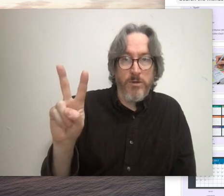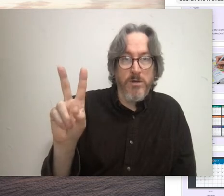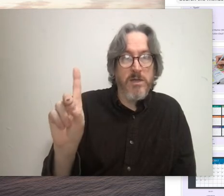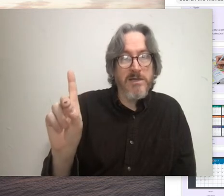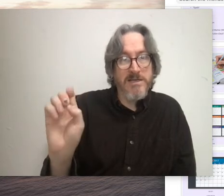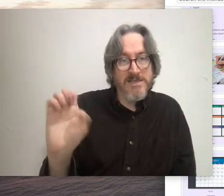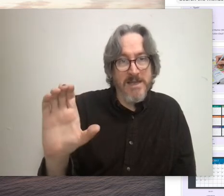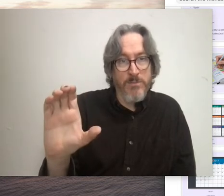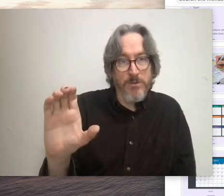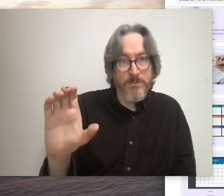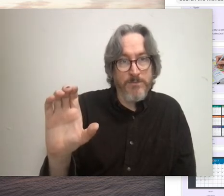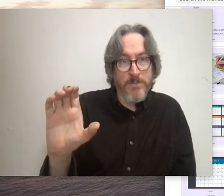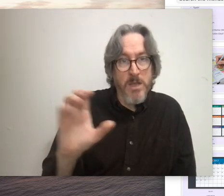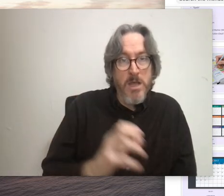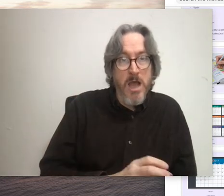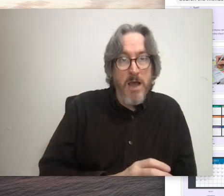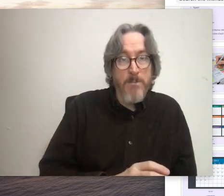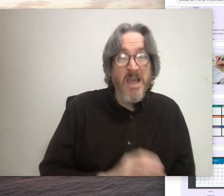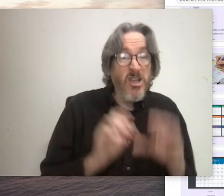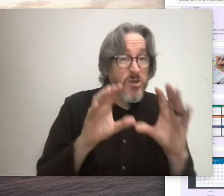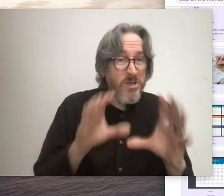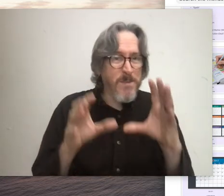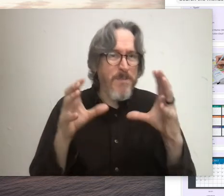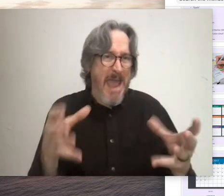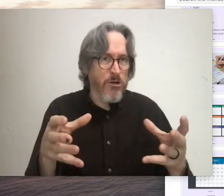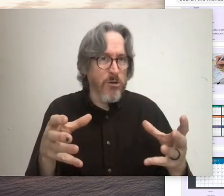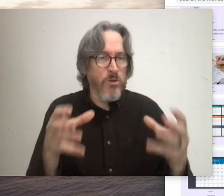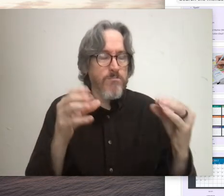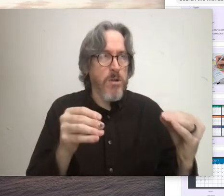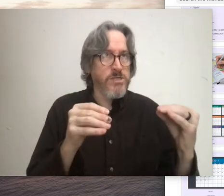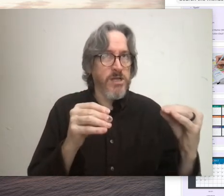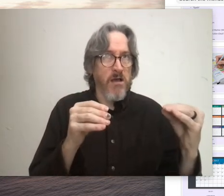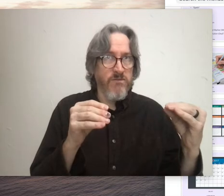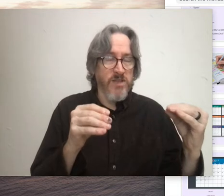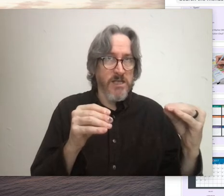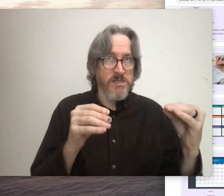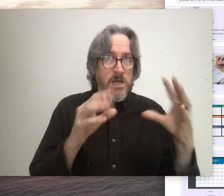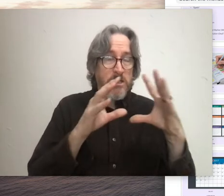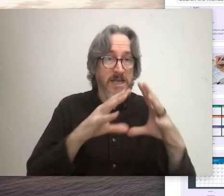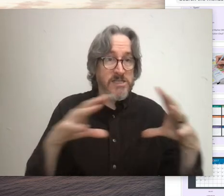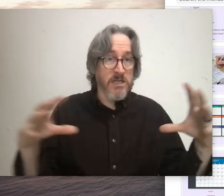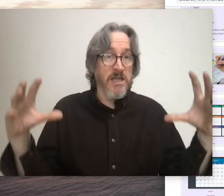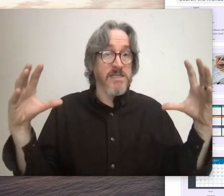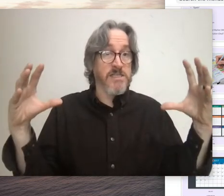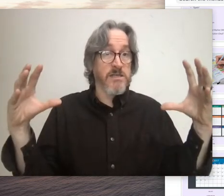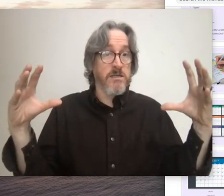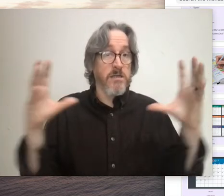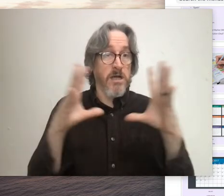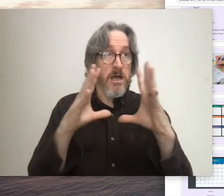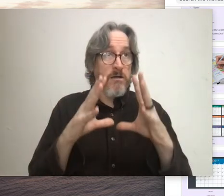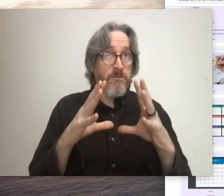November, December. You'll notice a pattern with most of these